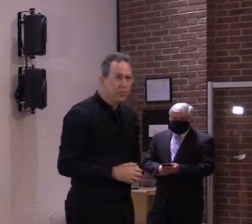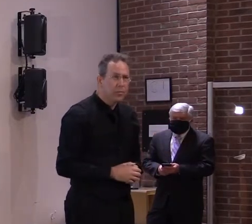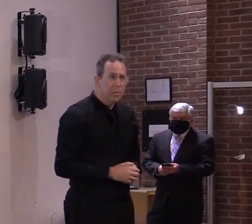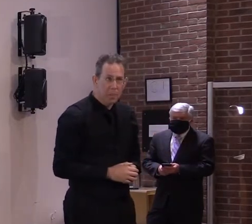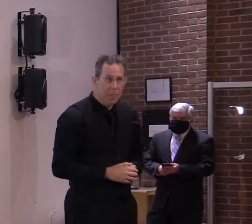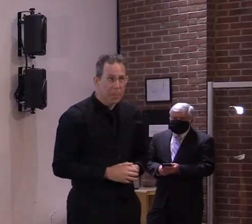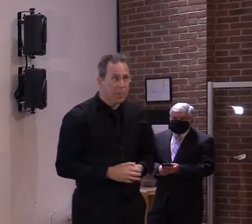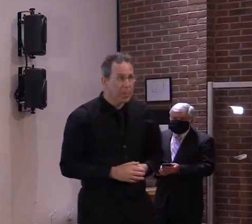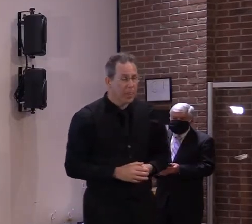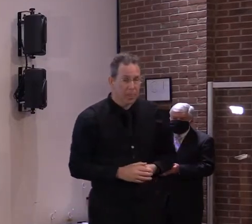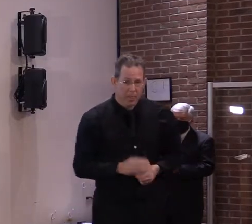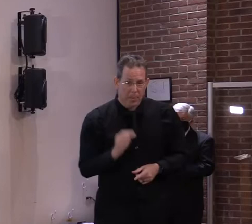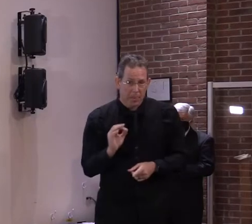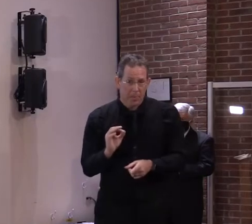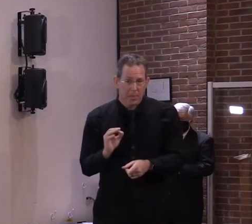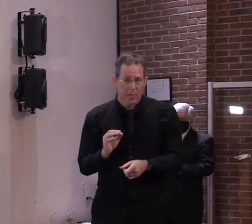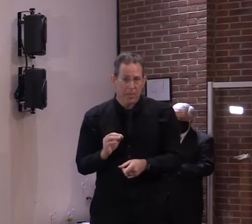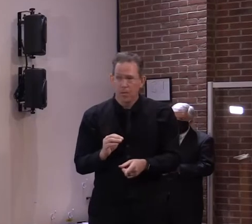We have one more comment.